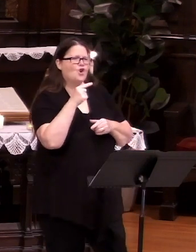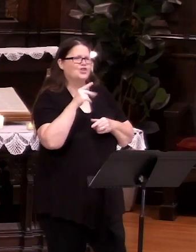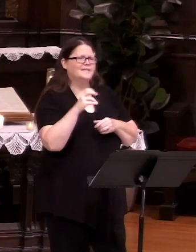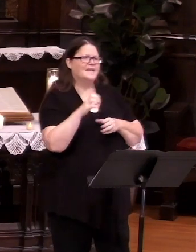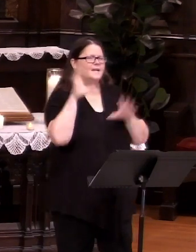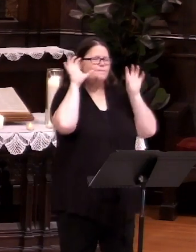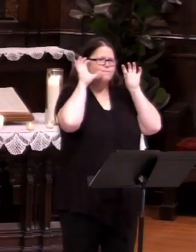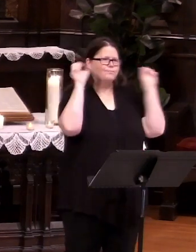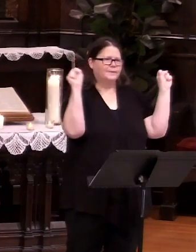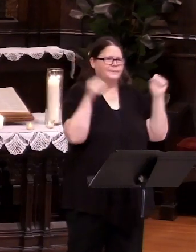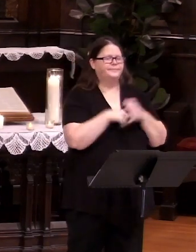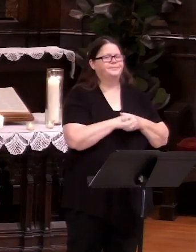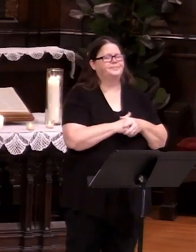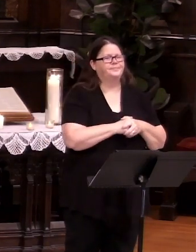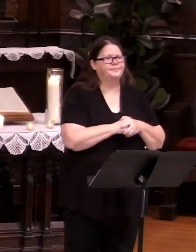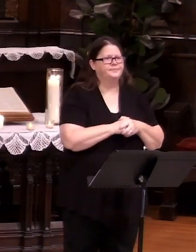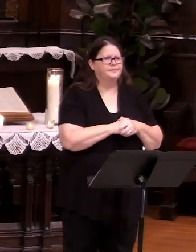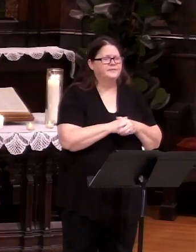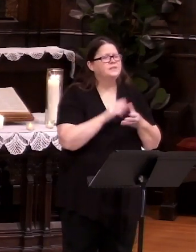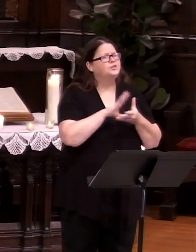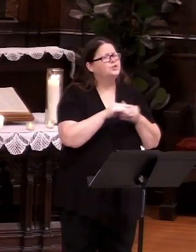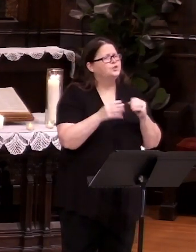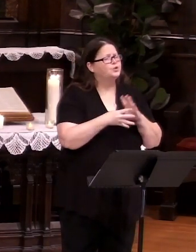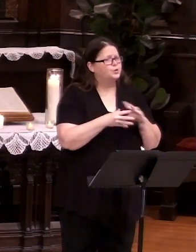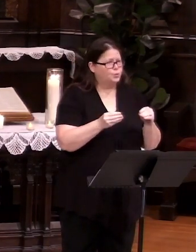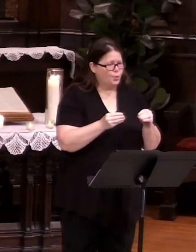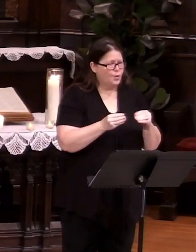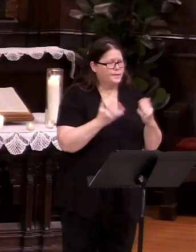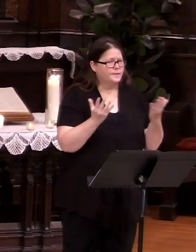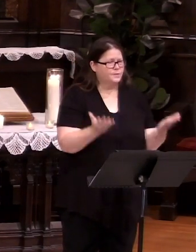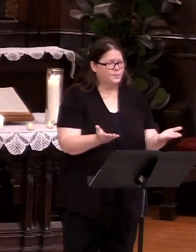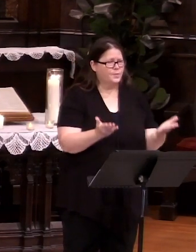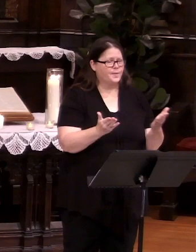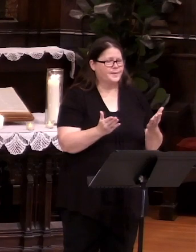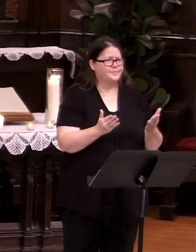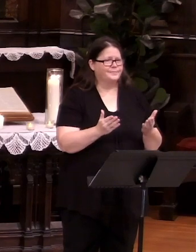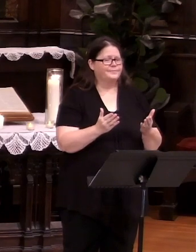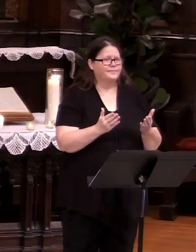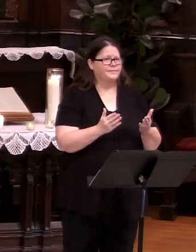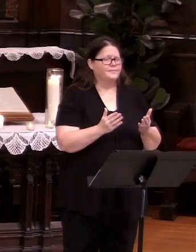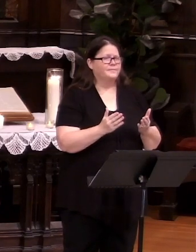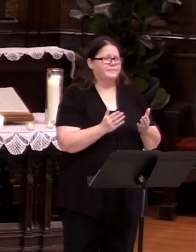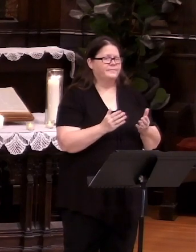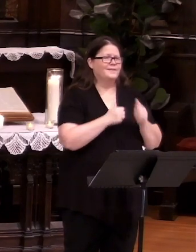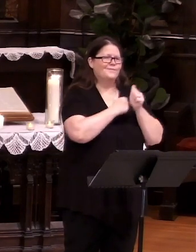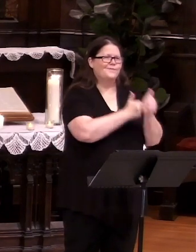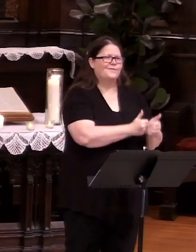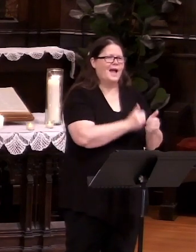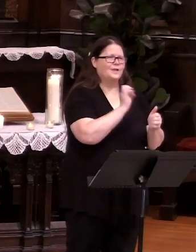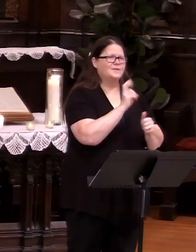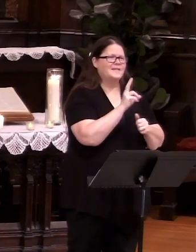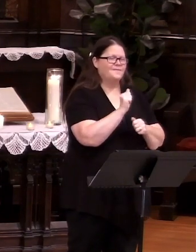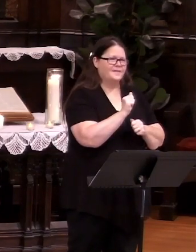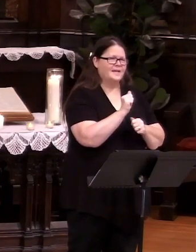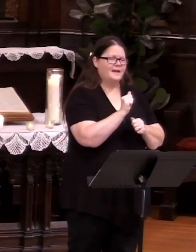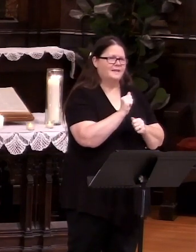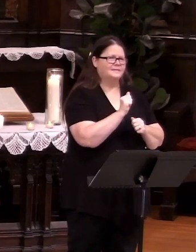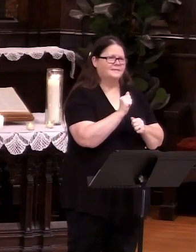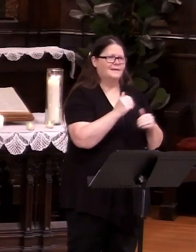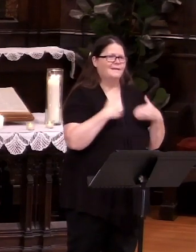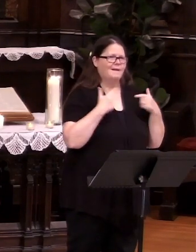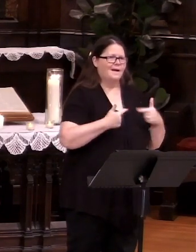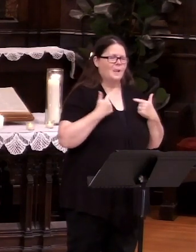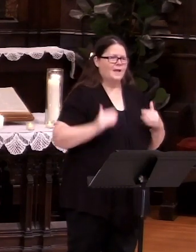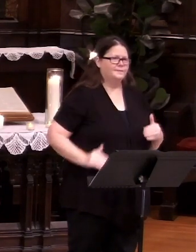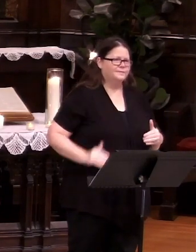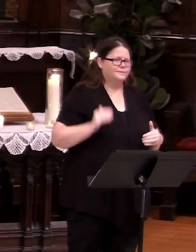Perón. The story follows Evita's early life, her rise to power,